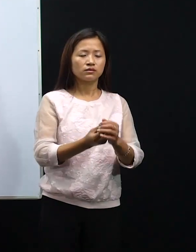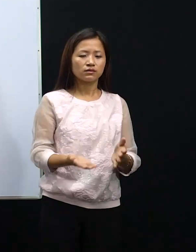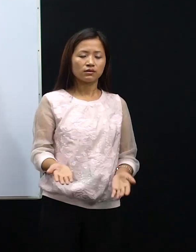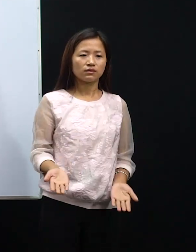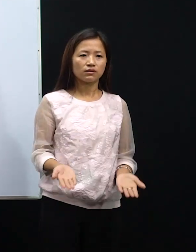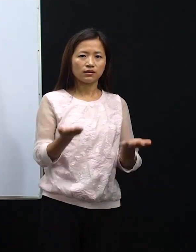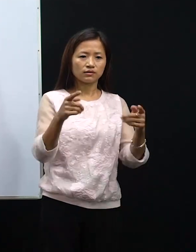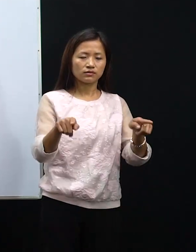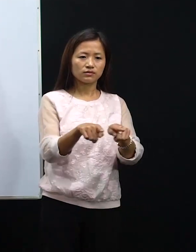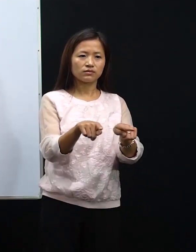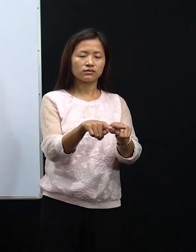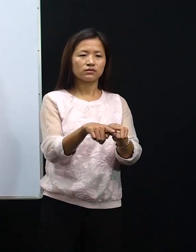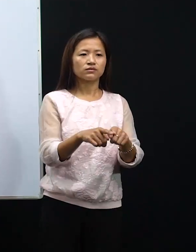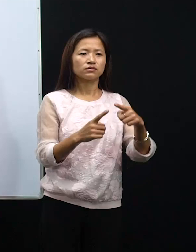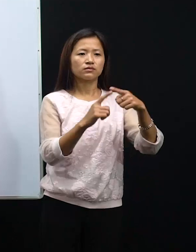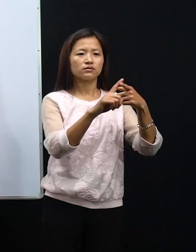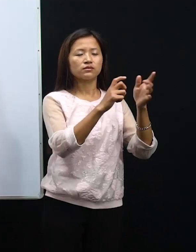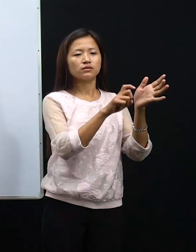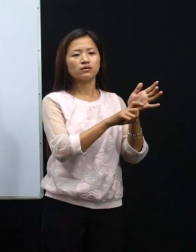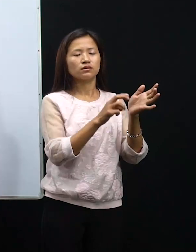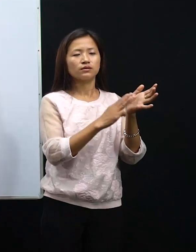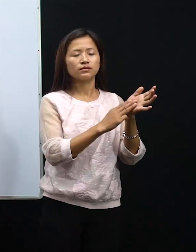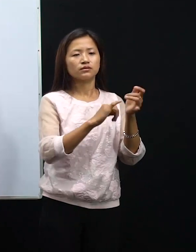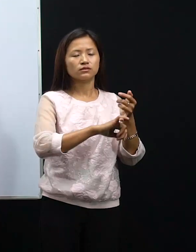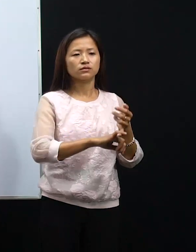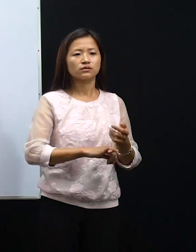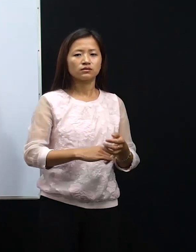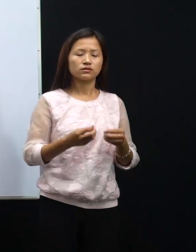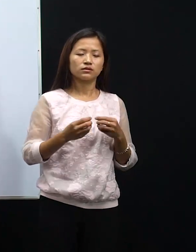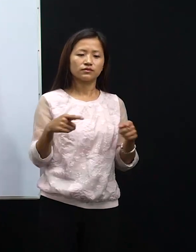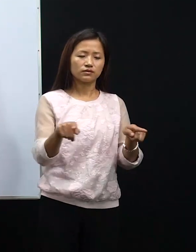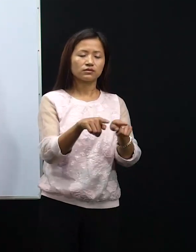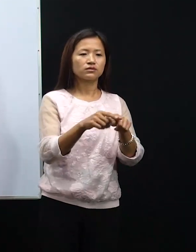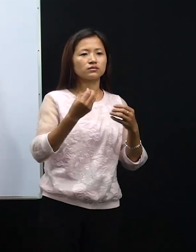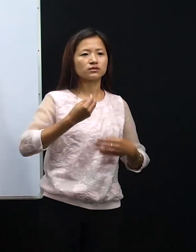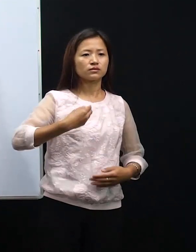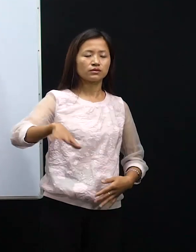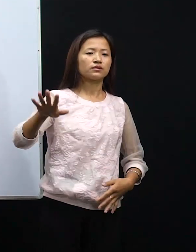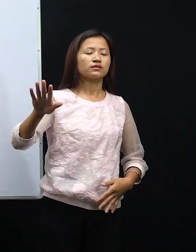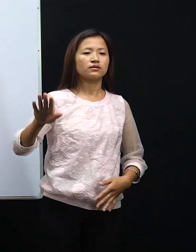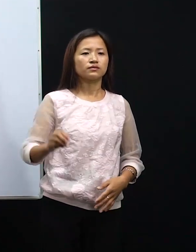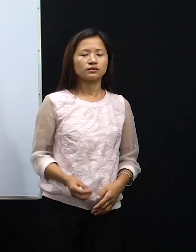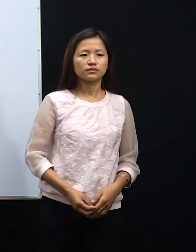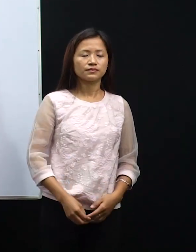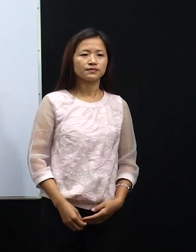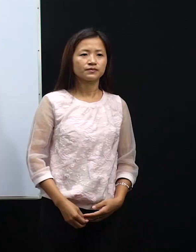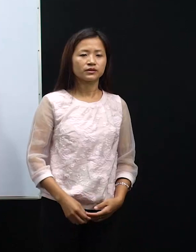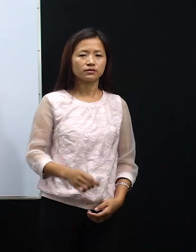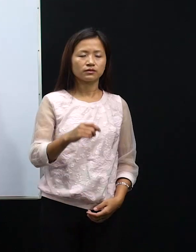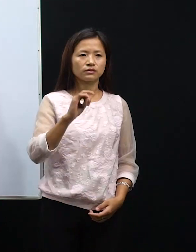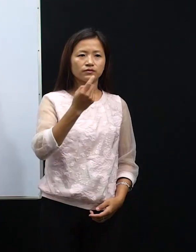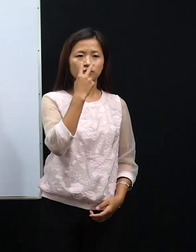terms together, and whatever is not there, you simply have to leave it as it is. Okay. Now you will simply look at the signs